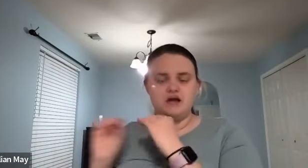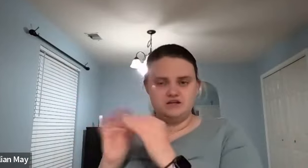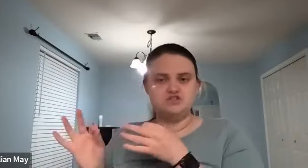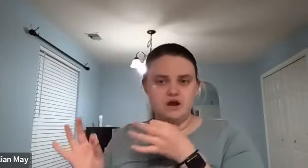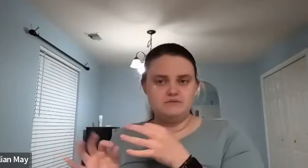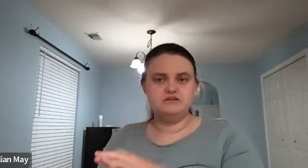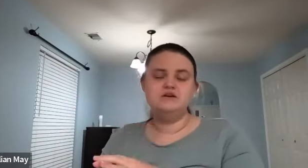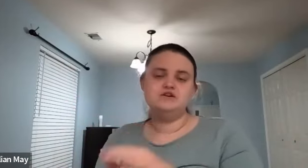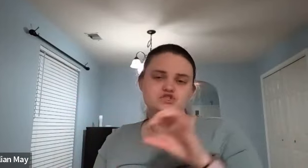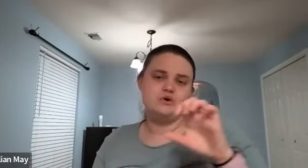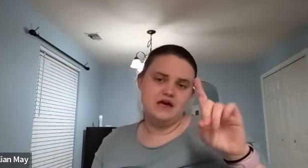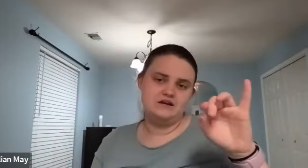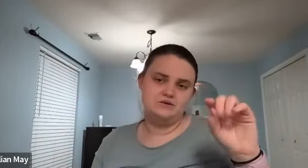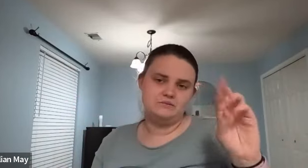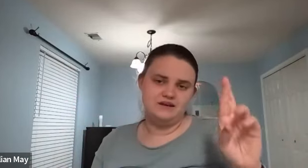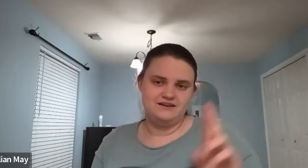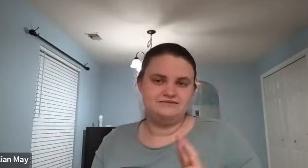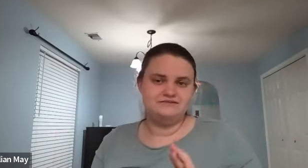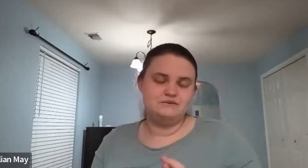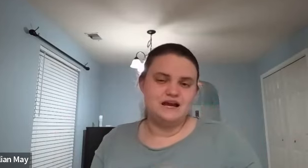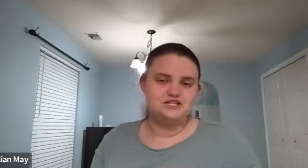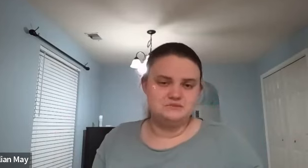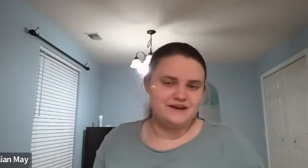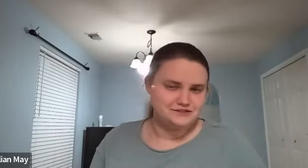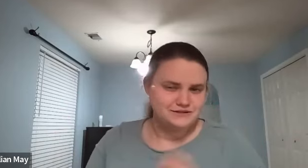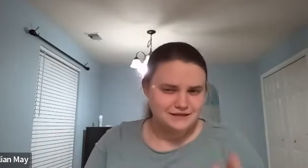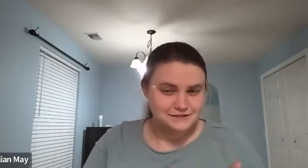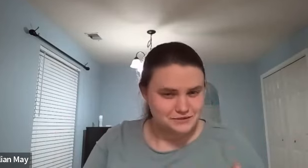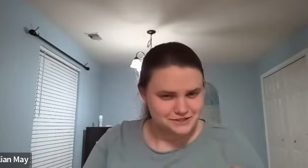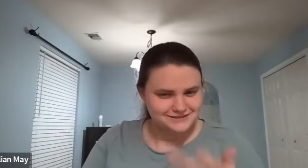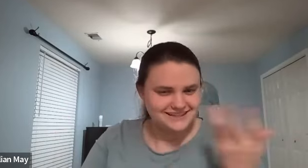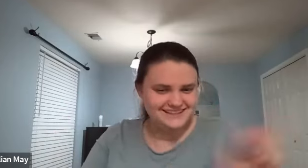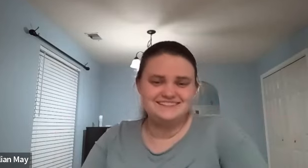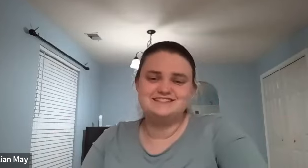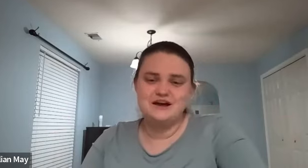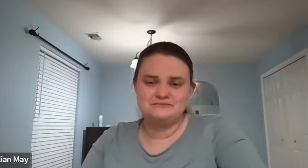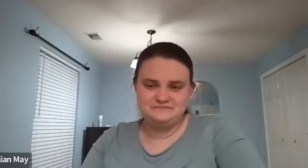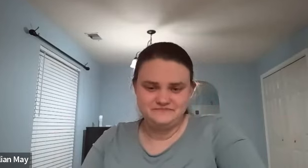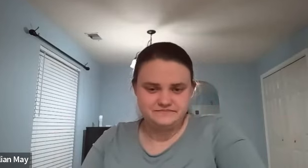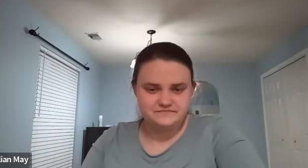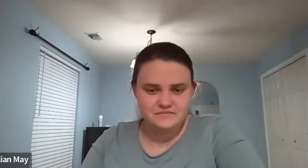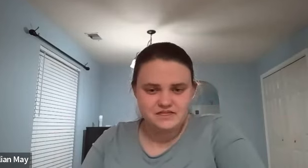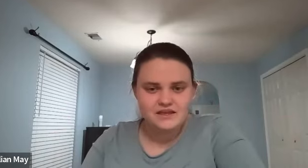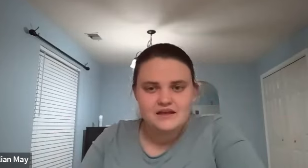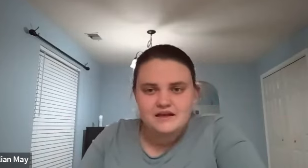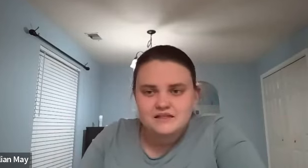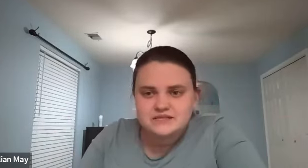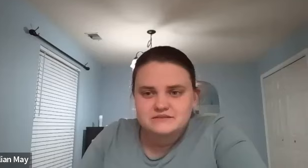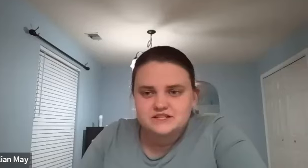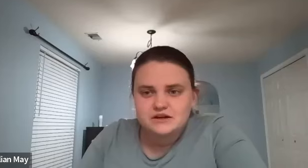kind of describe it. So editor would actually be faster in that situation. So let me see, make sure I